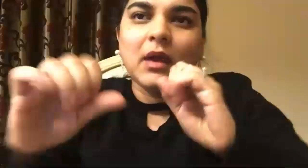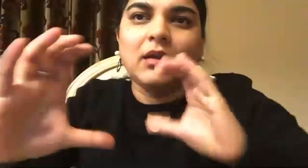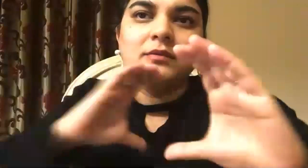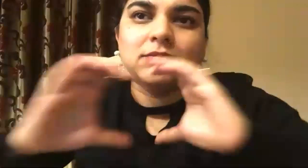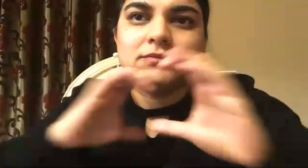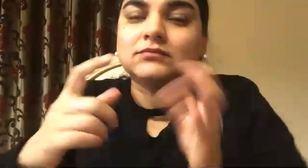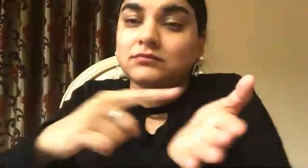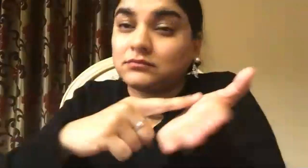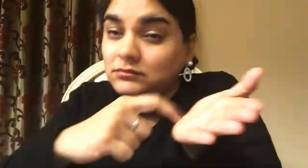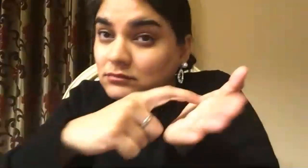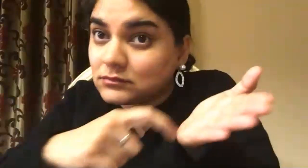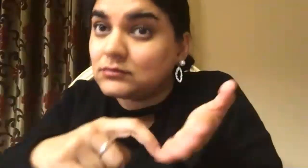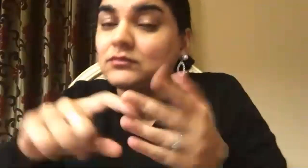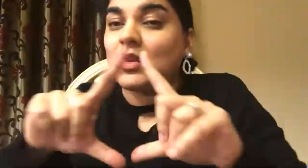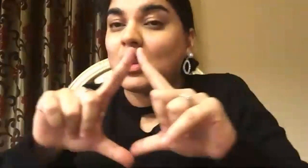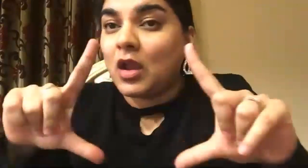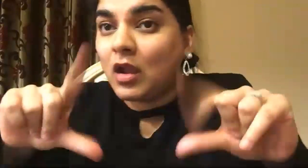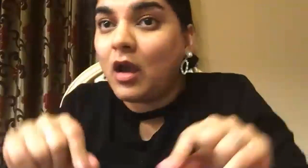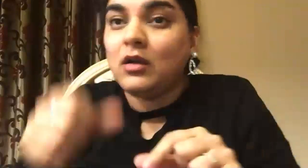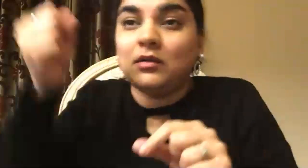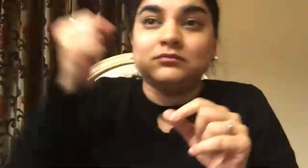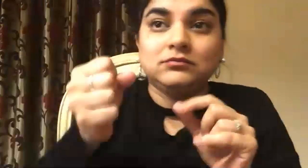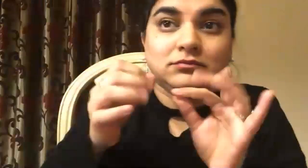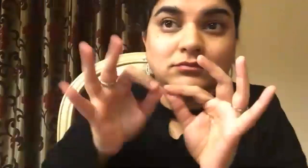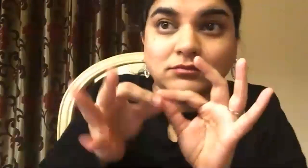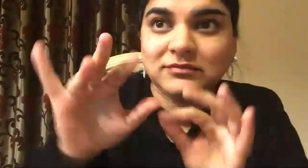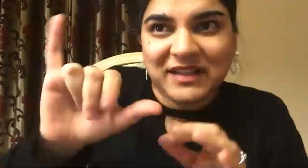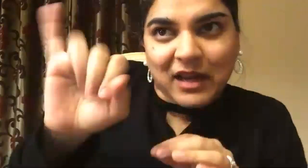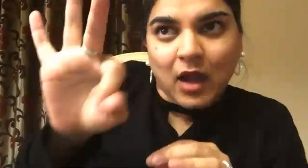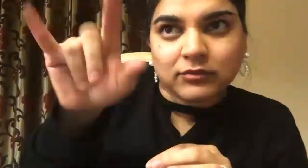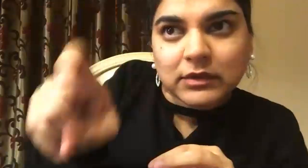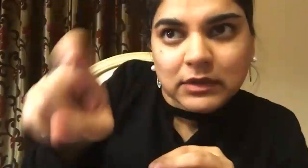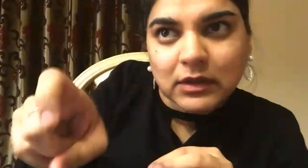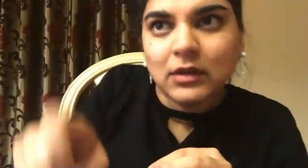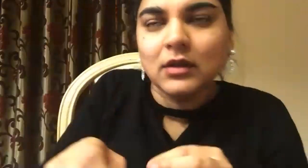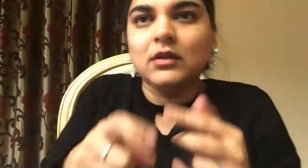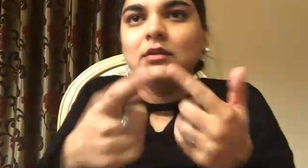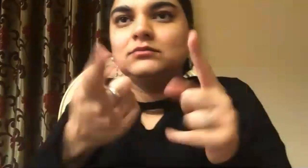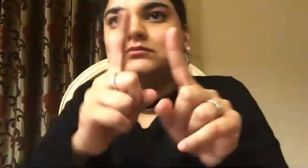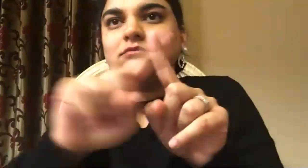And so, I mean, similar ways of communicating, writing on the palm, bringing in an interpreter if